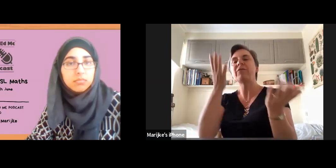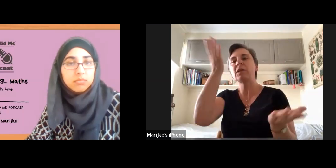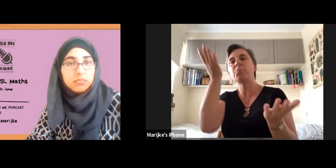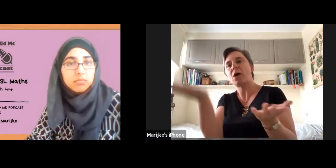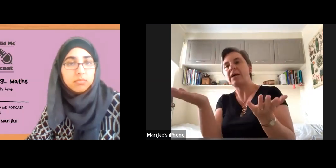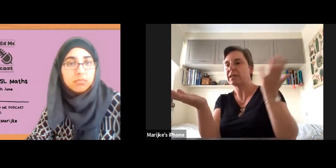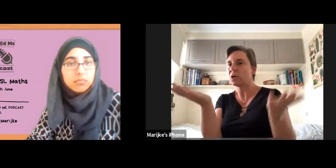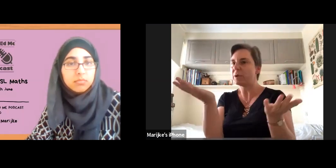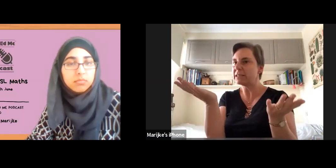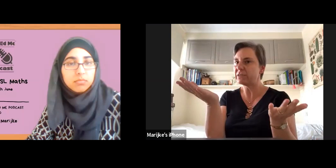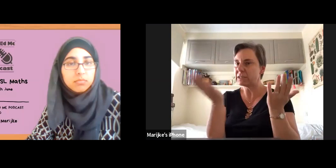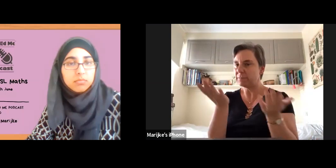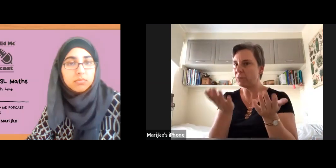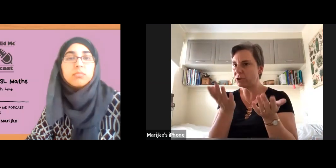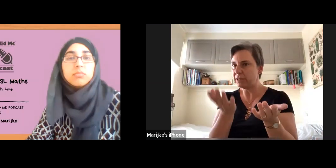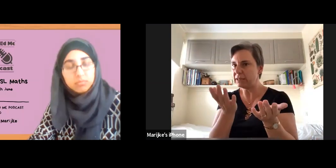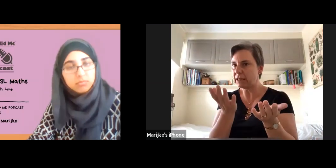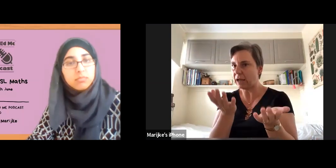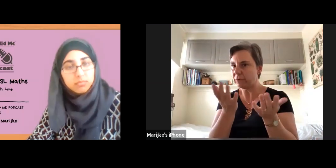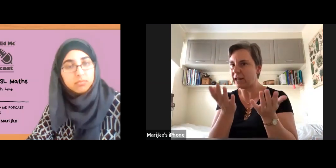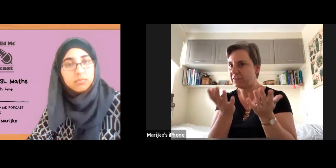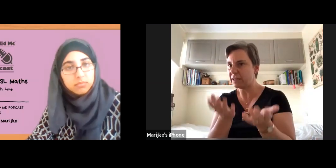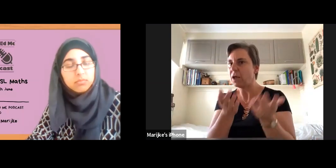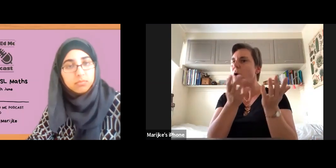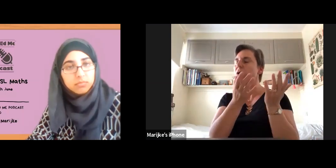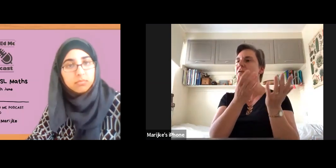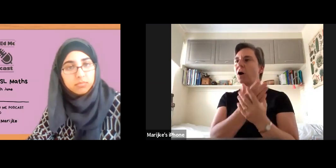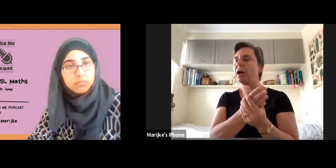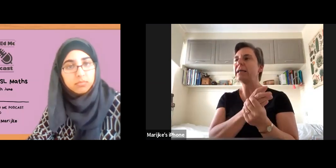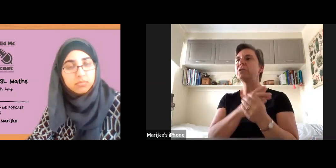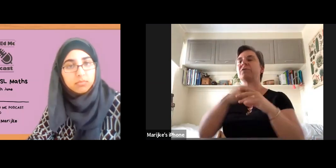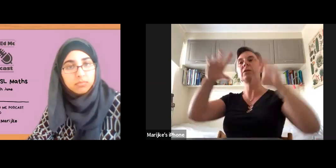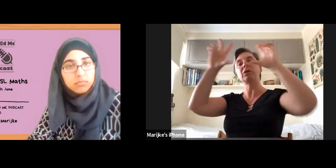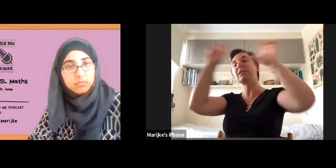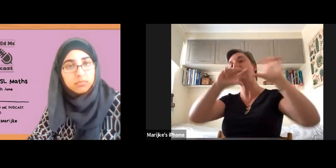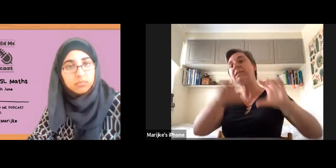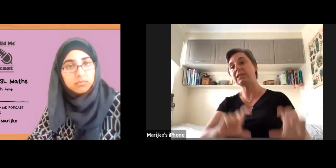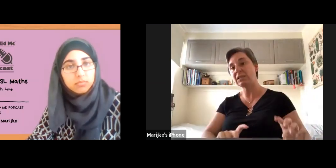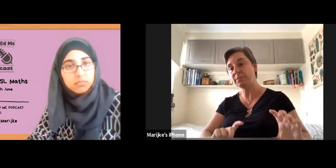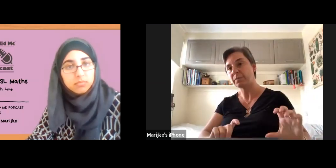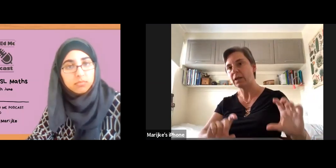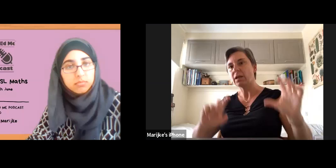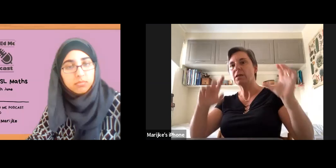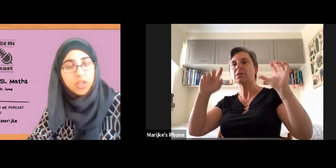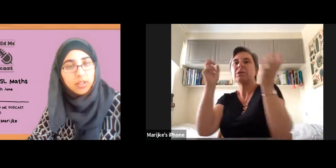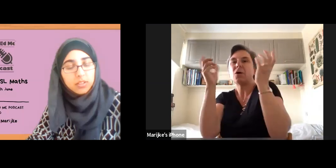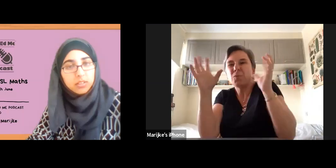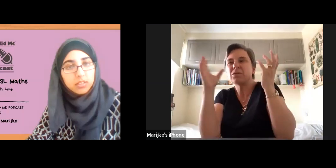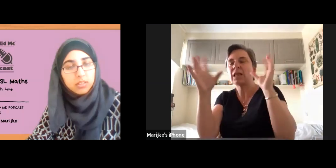the private and the comprehensive system like what you have here. What you've got is you've still got the tiered system, so it's almost like a